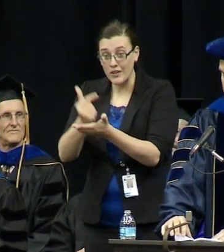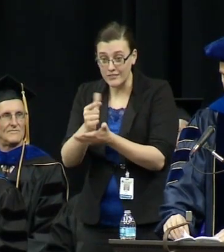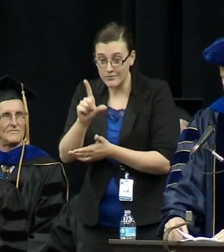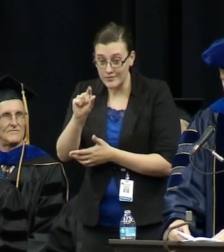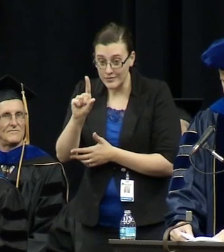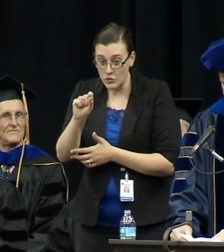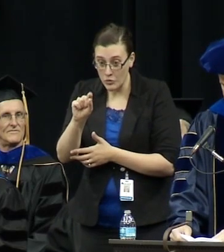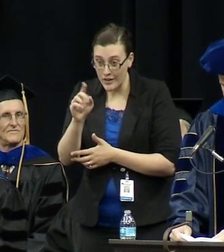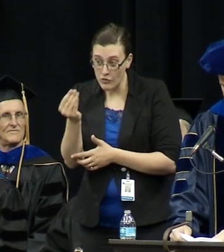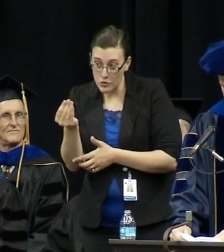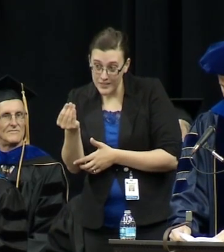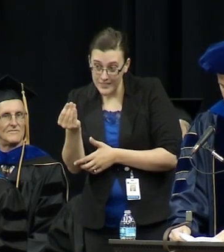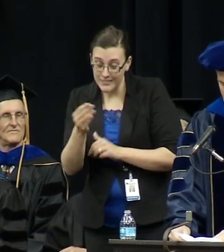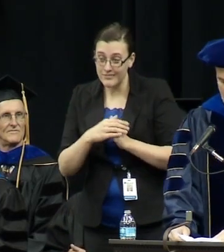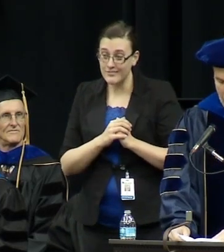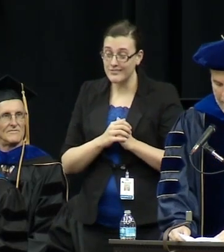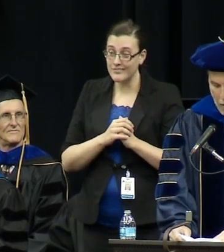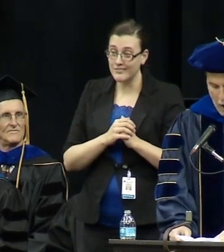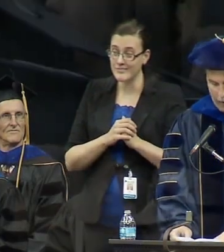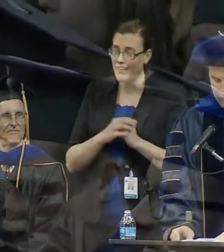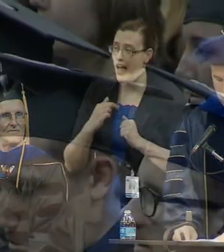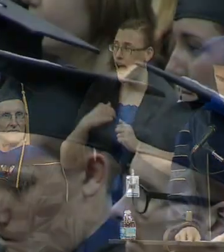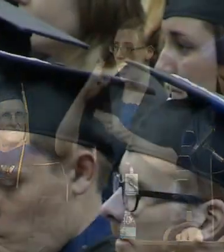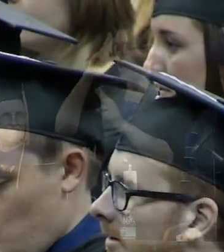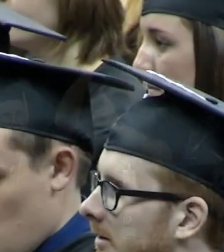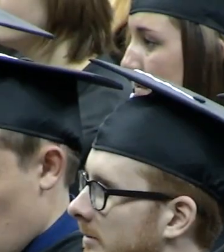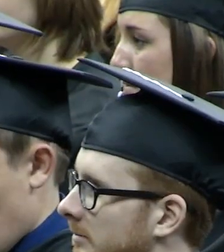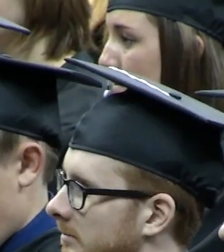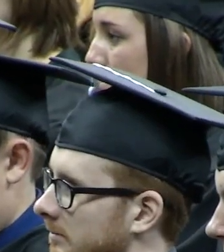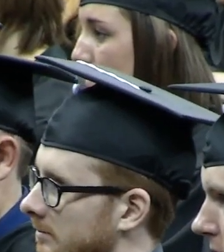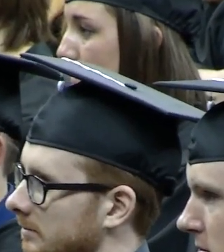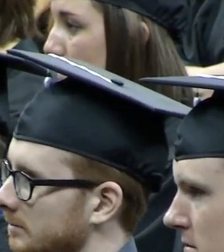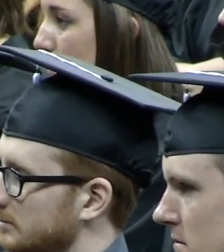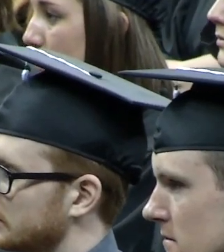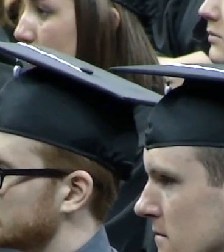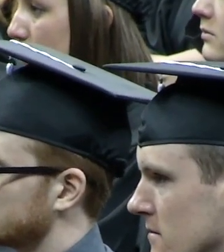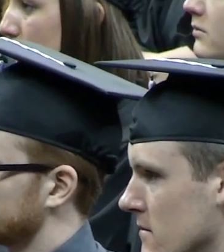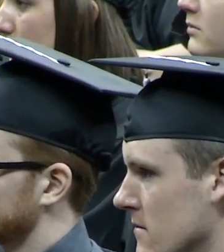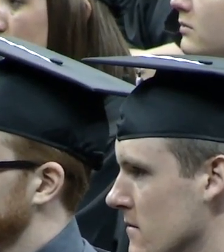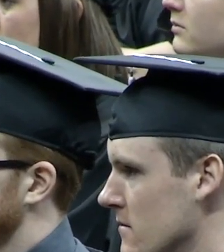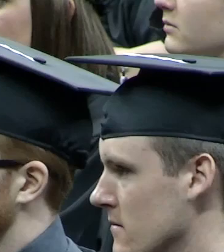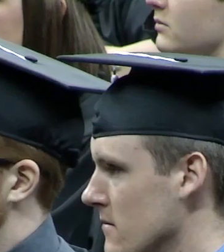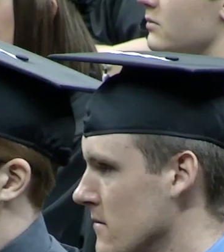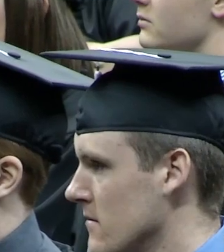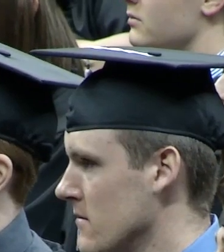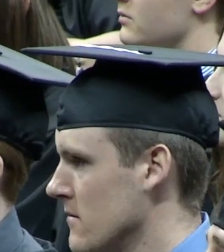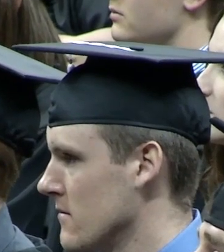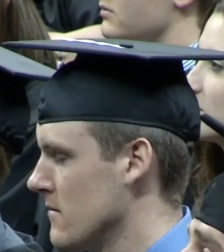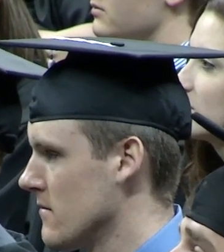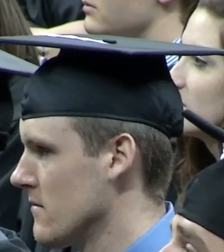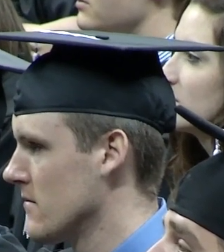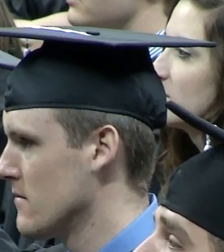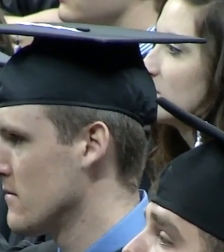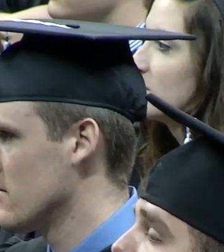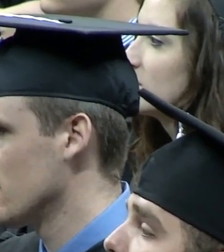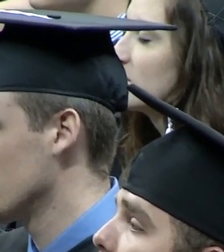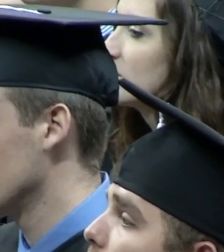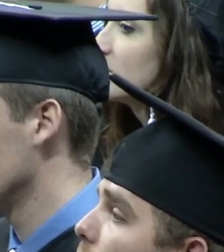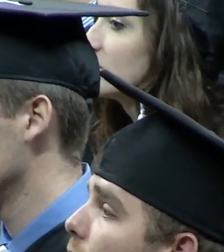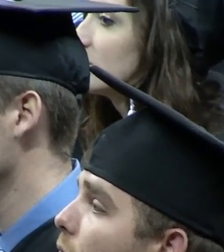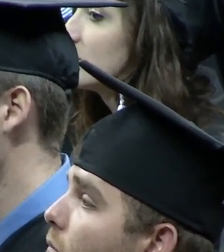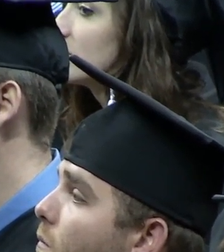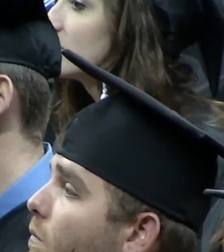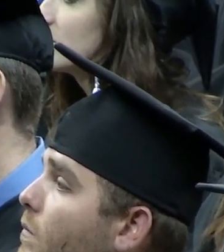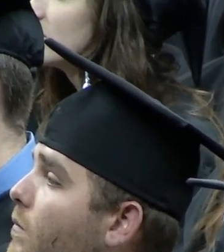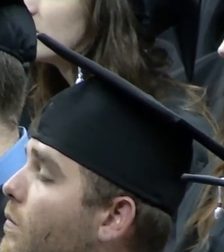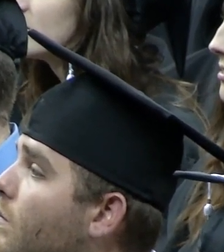of 2014. I am honored to have been invited to give the faculty address, but I only have a few minutes to speak. And